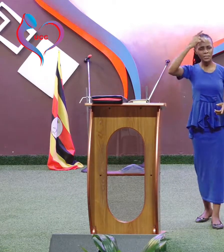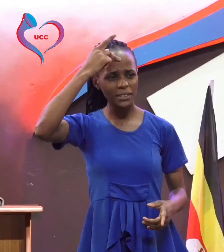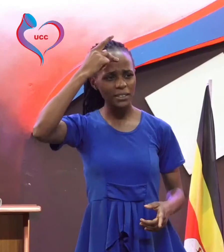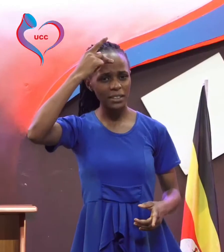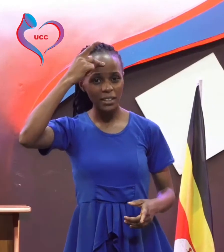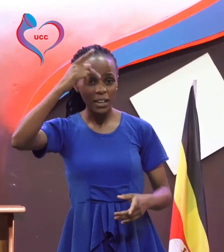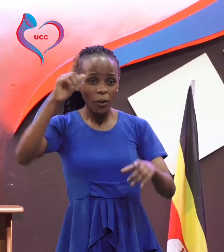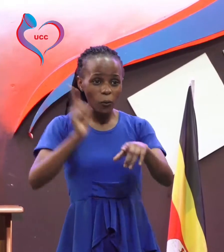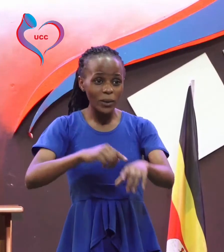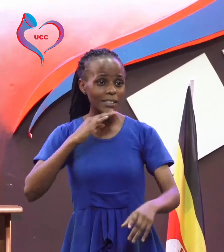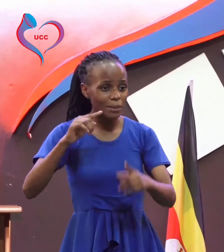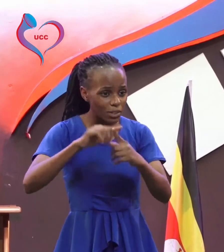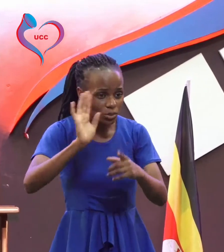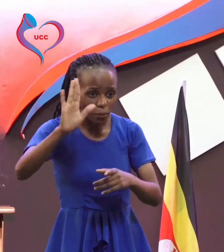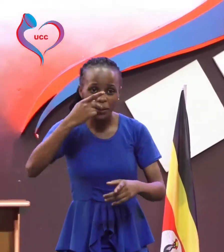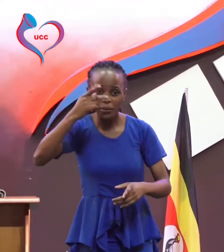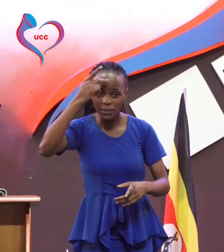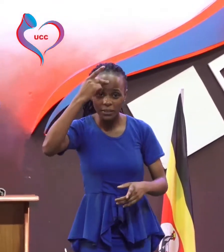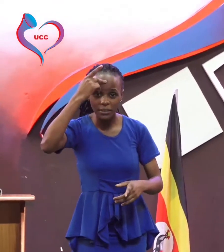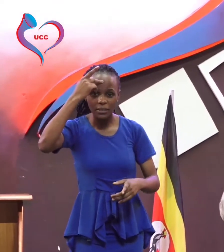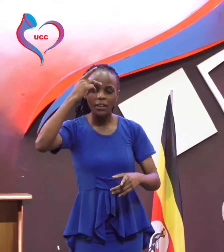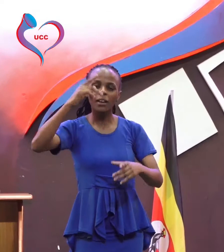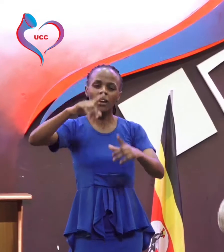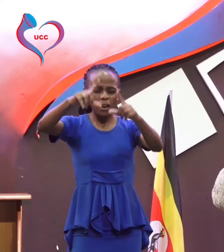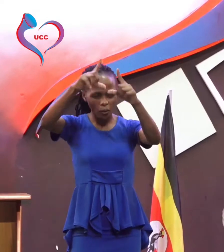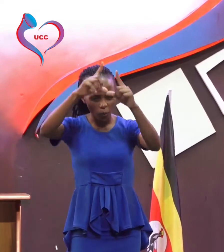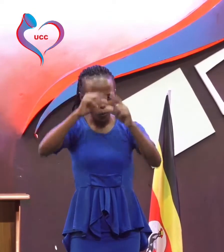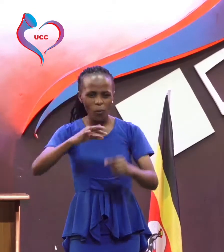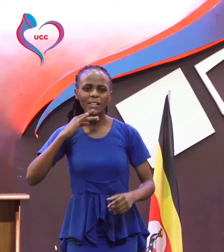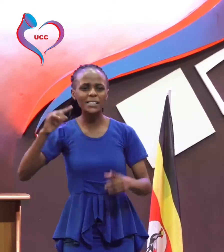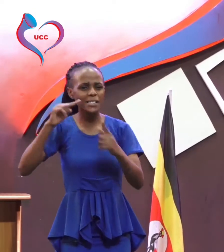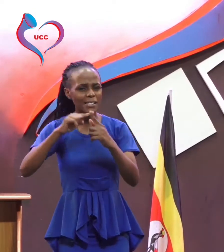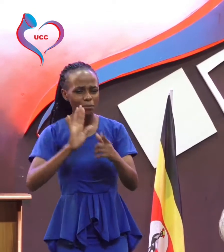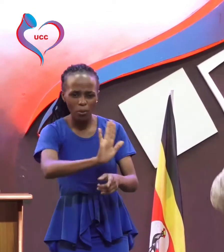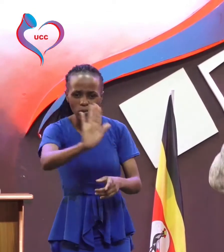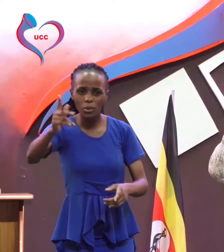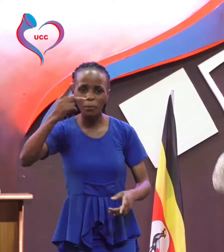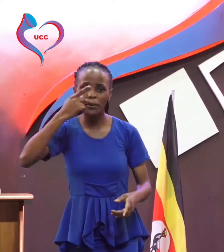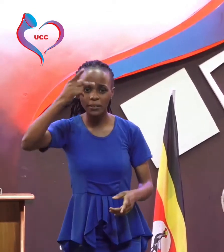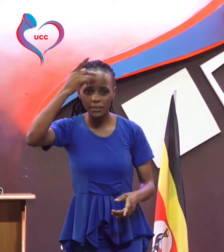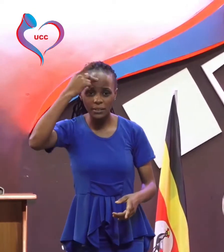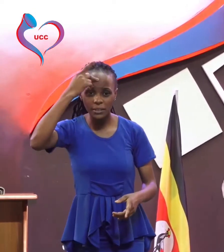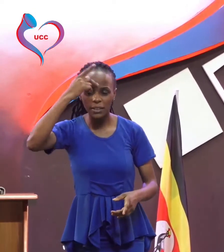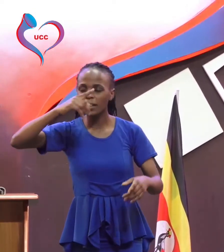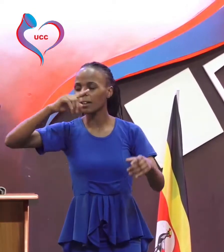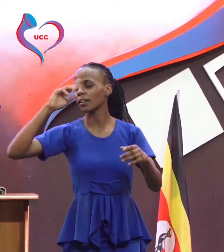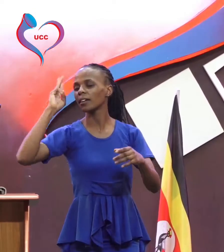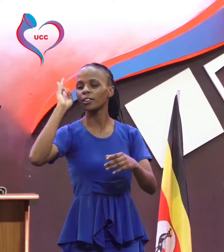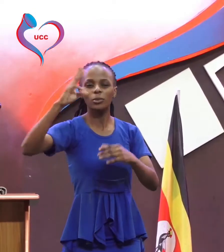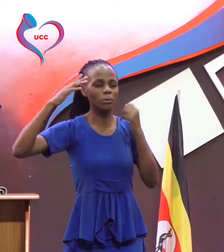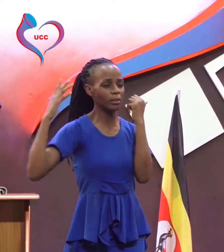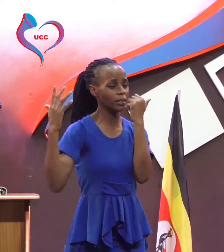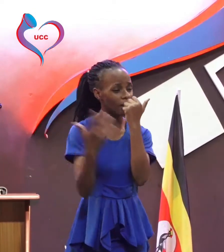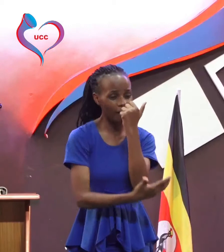parents. Bwayogera ne bazaddebo, when he spoke to your parents, ebigambo byayogera ne bazaddebo, the words he spoke to your parents, bwoli ku makungula